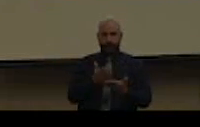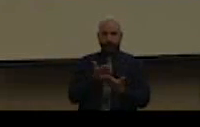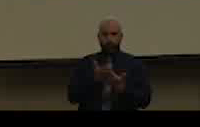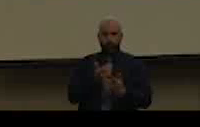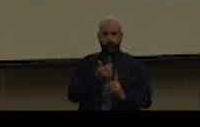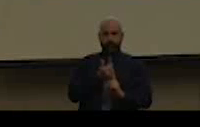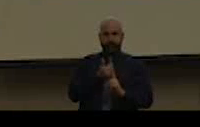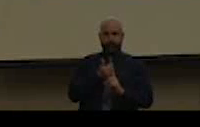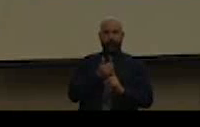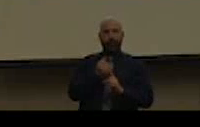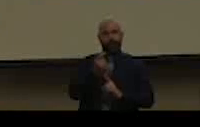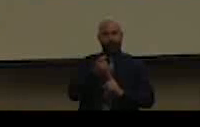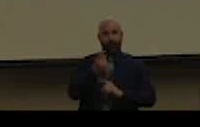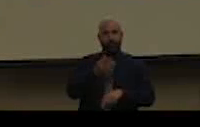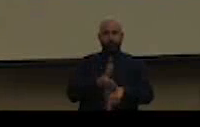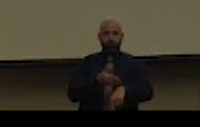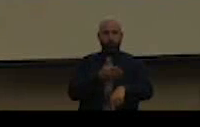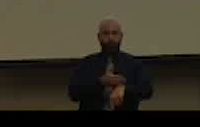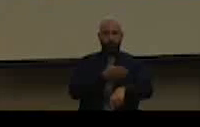good in general.